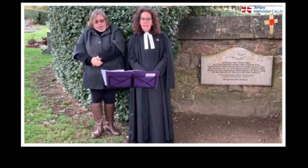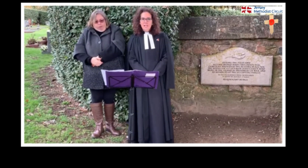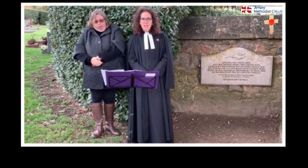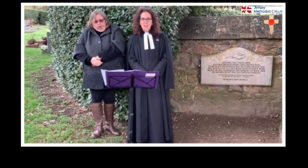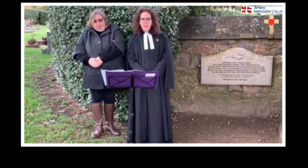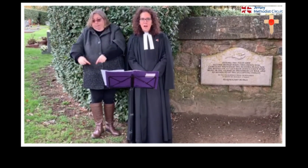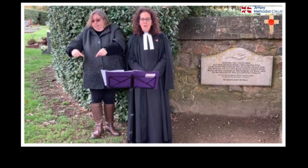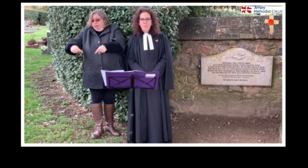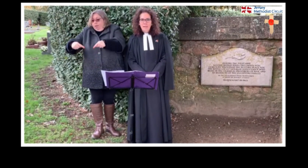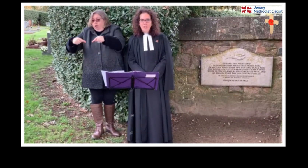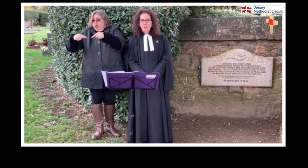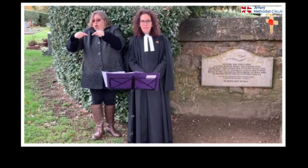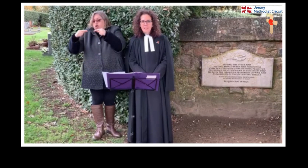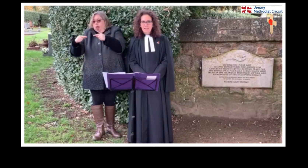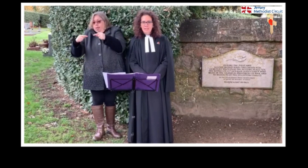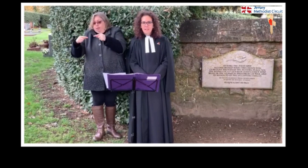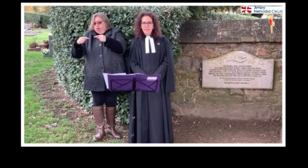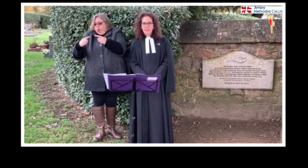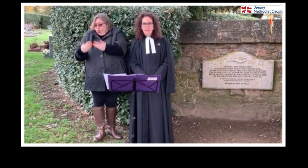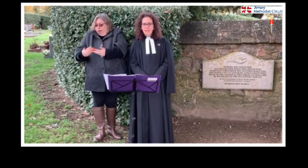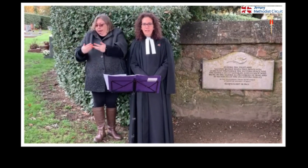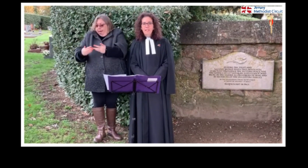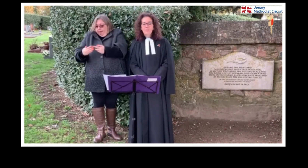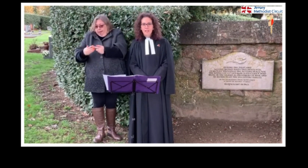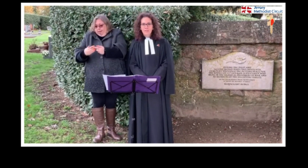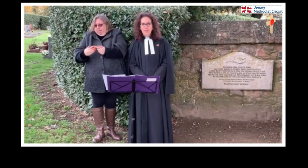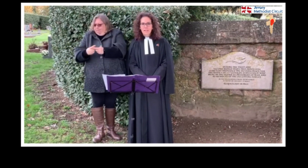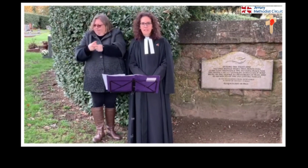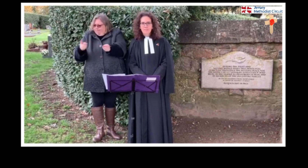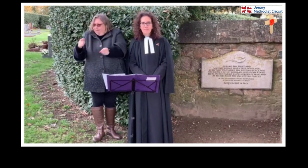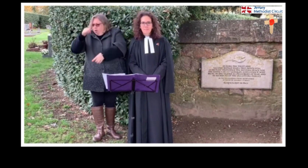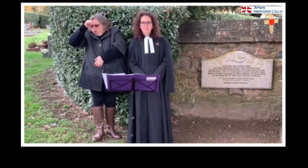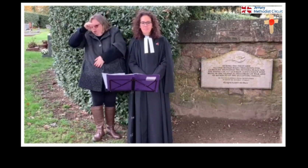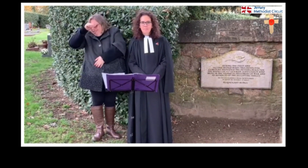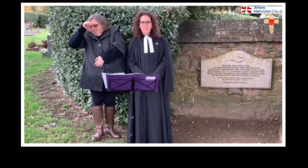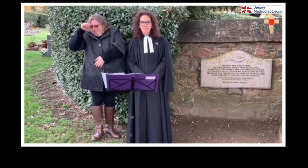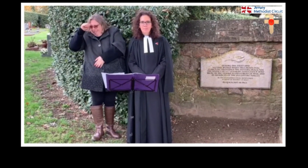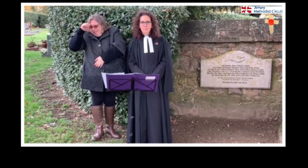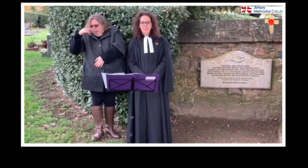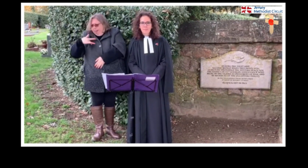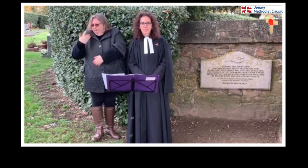The challenge of being a Christian is forgiveness.